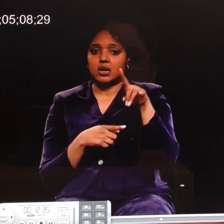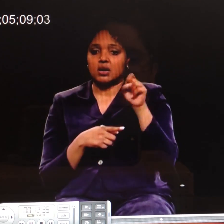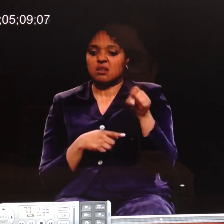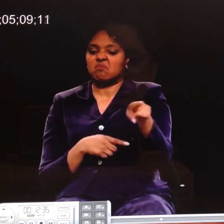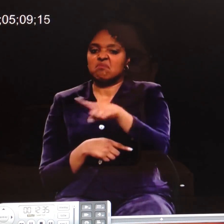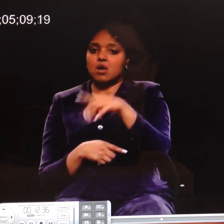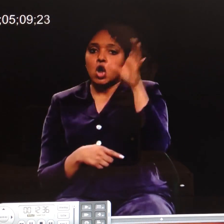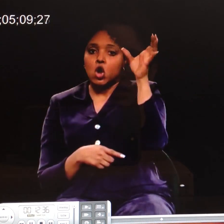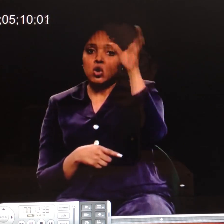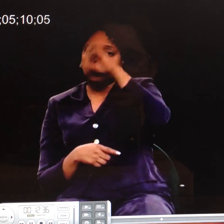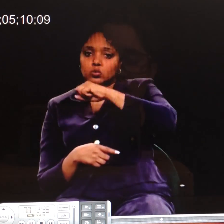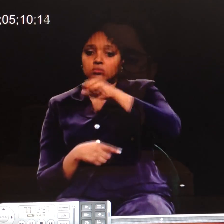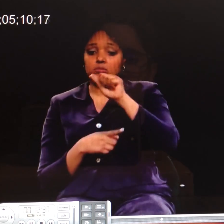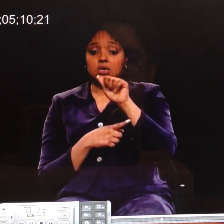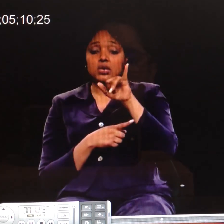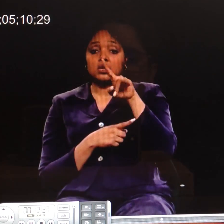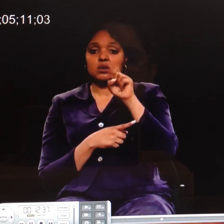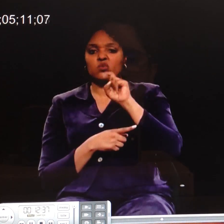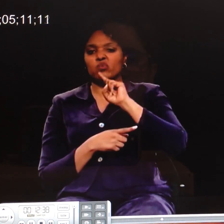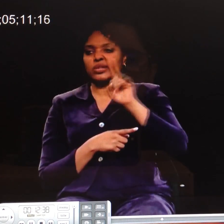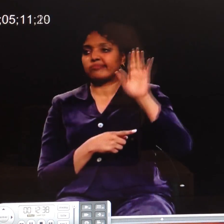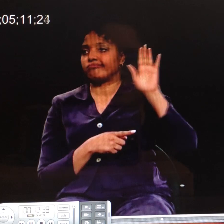have been very strict on that.